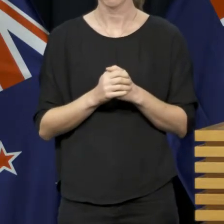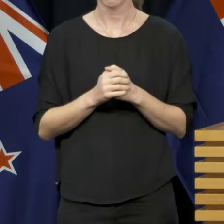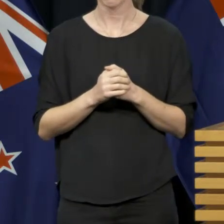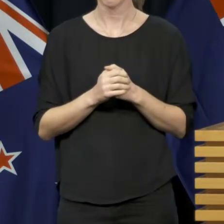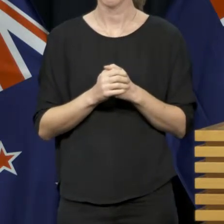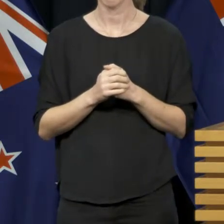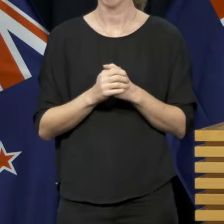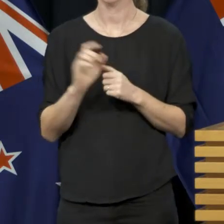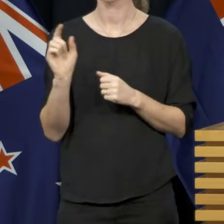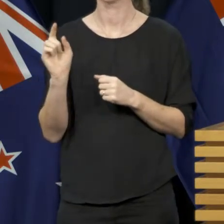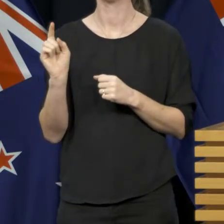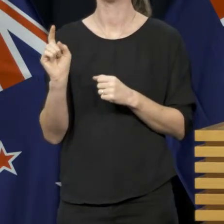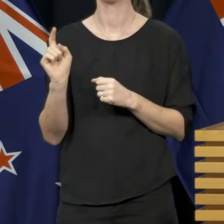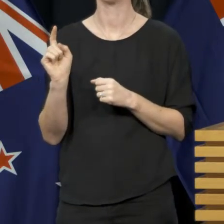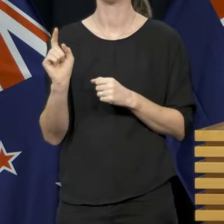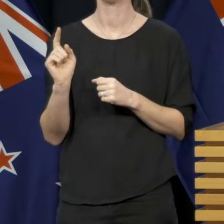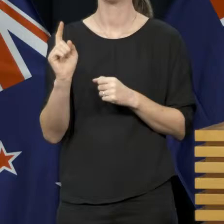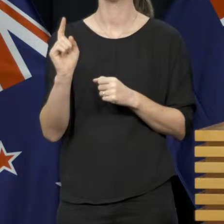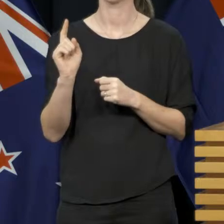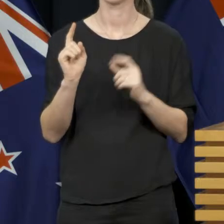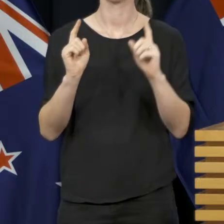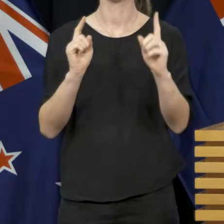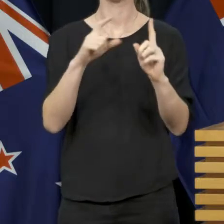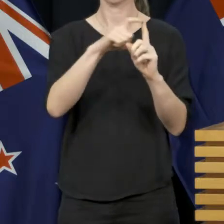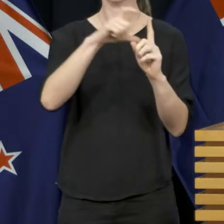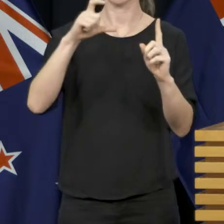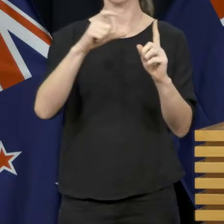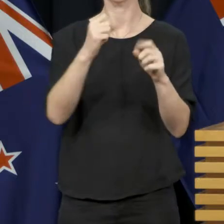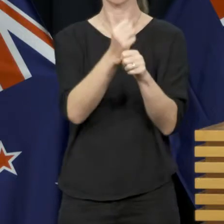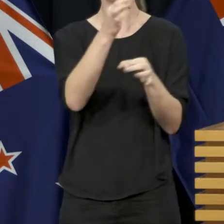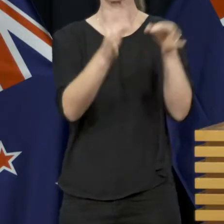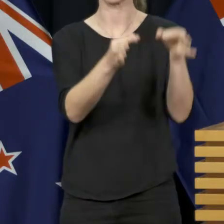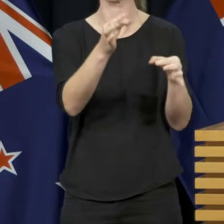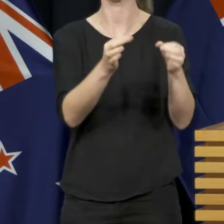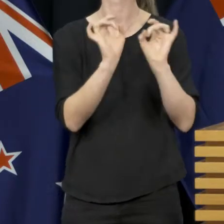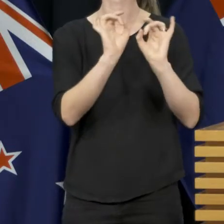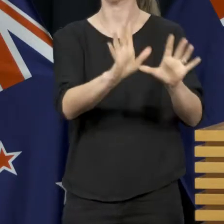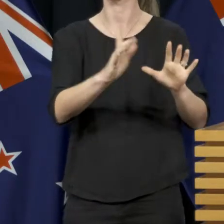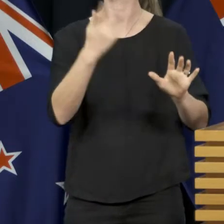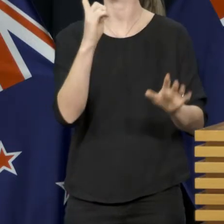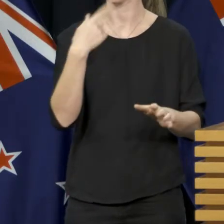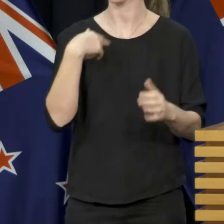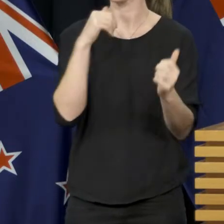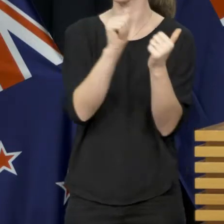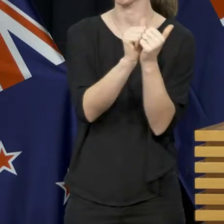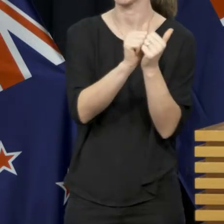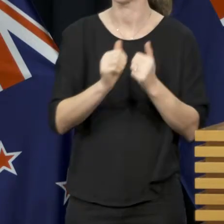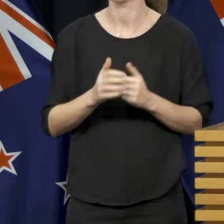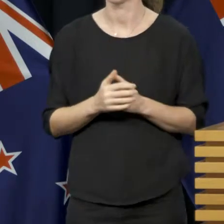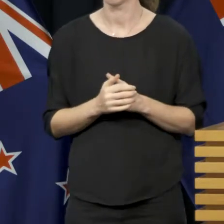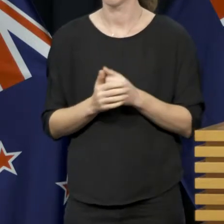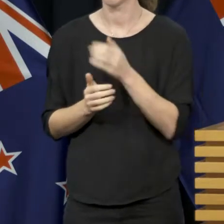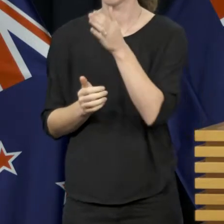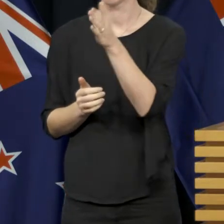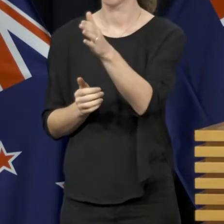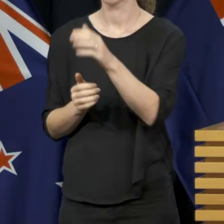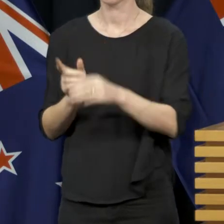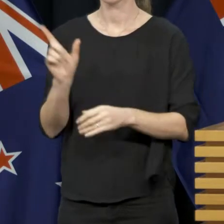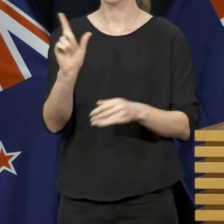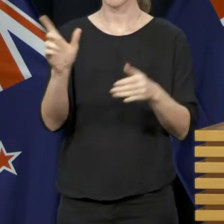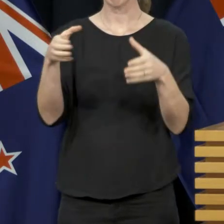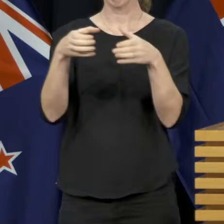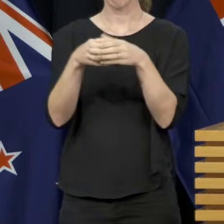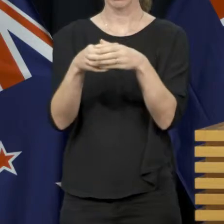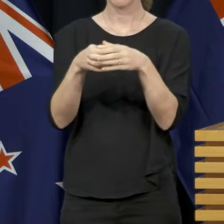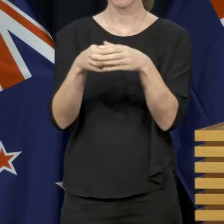whilst Minister Clark made this decision, it is one I agree with. In the front there. Distraction did the Labour Party think